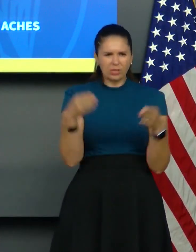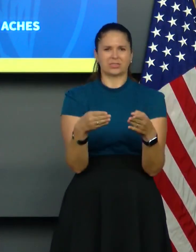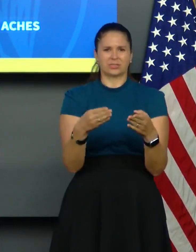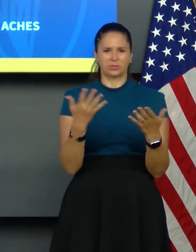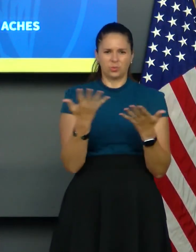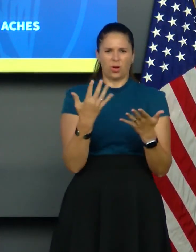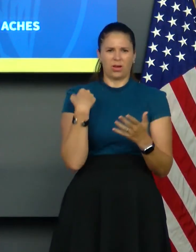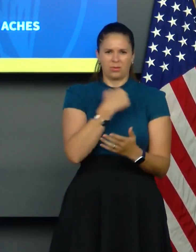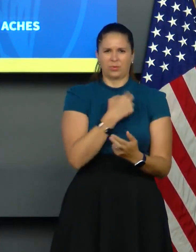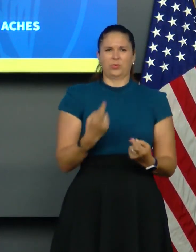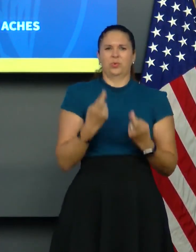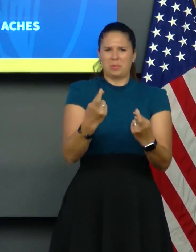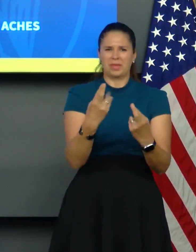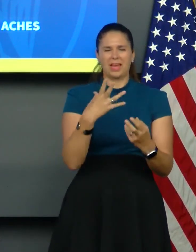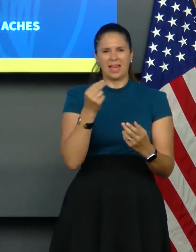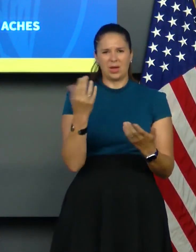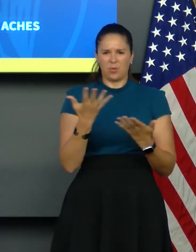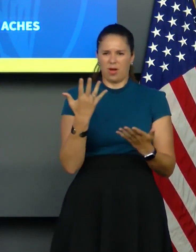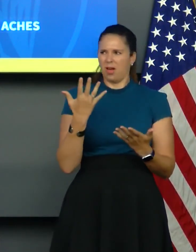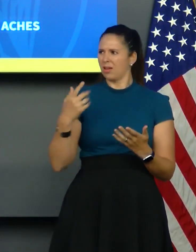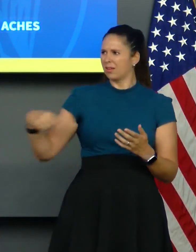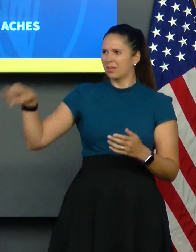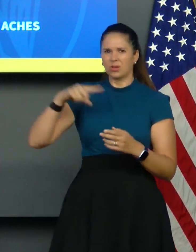what is required